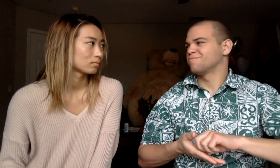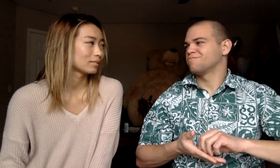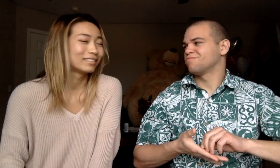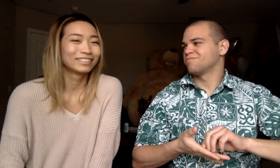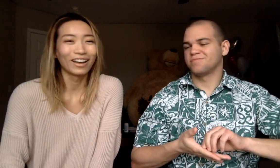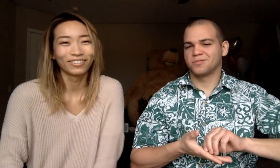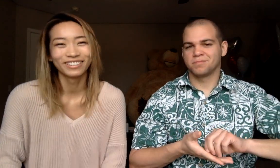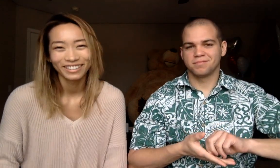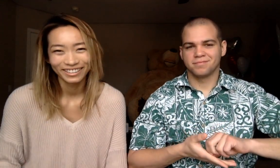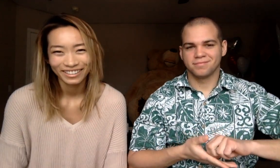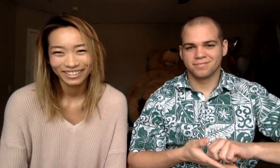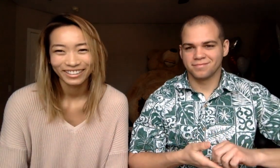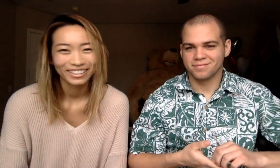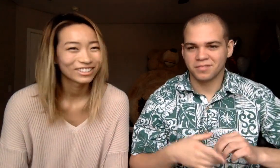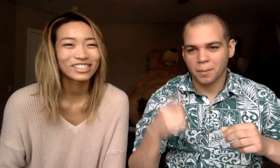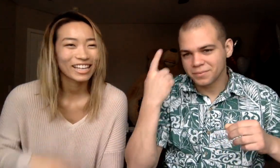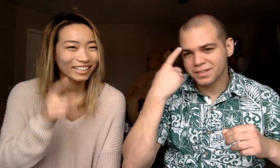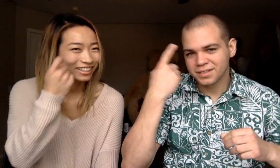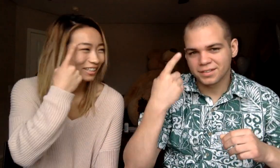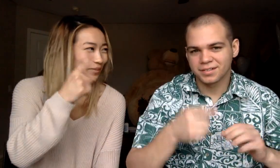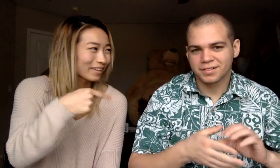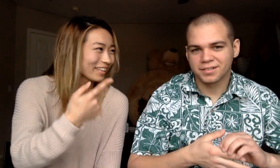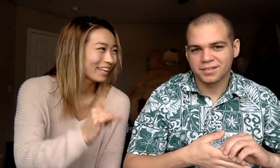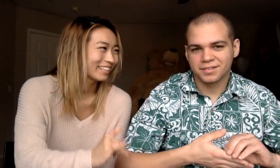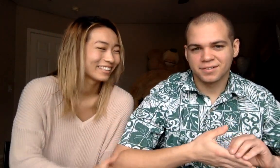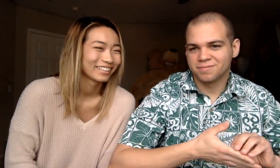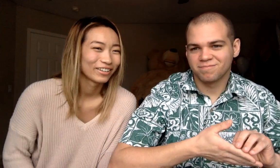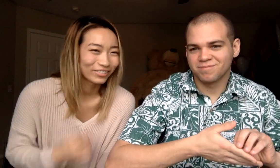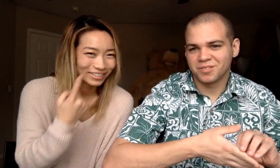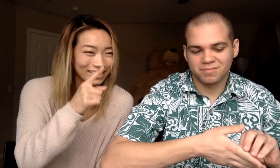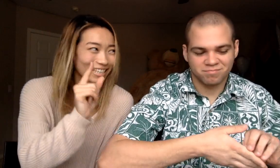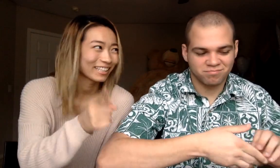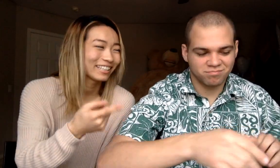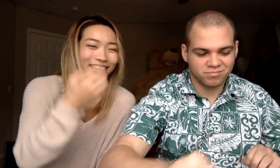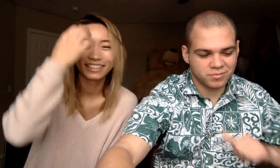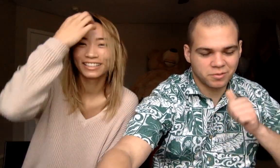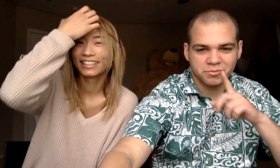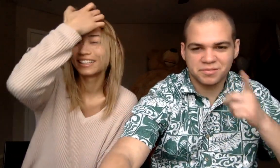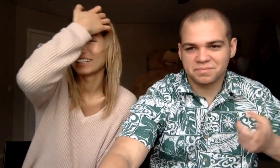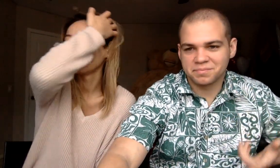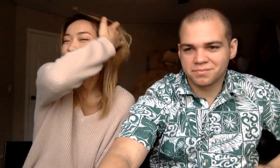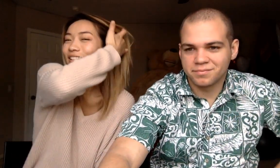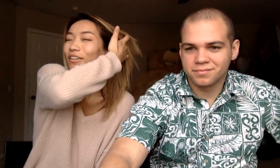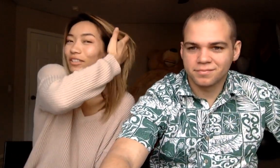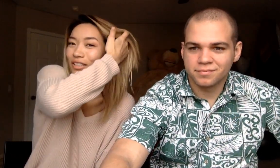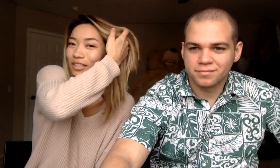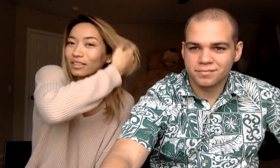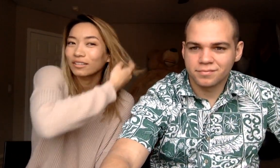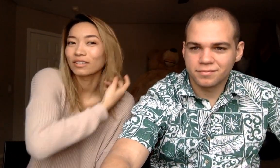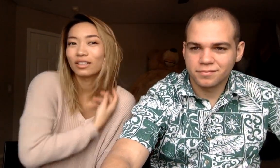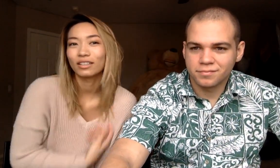No. Just had to think about that for a second. Not really. Not really.